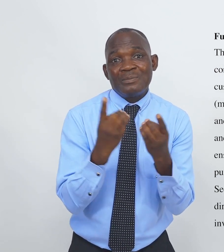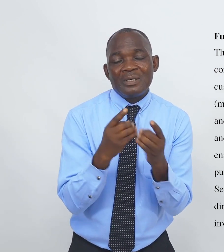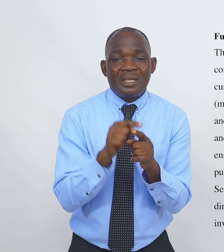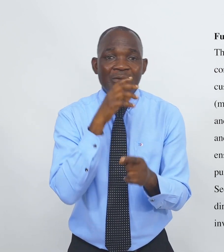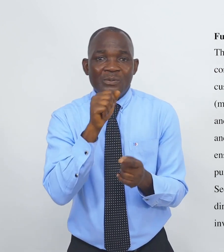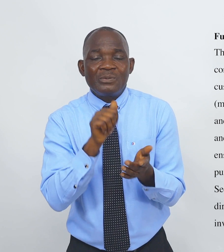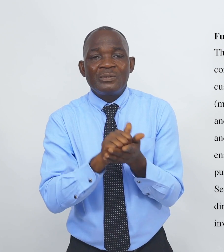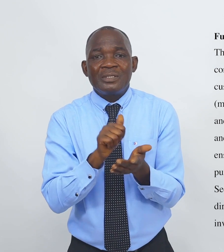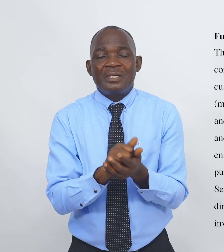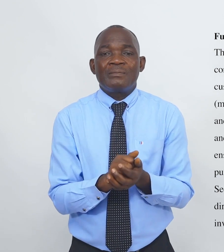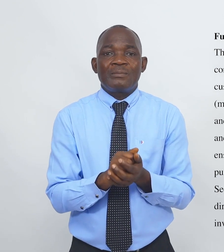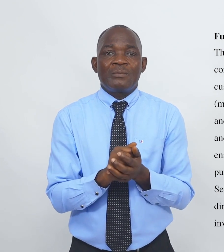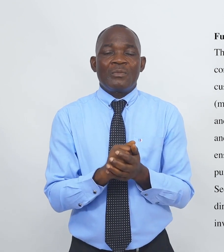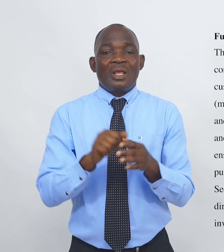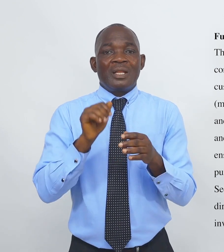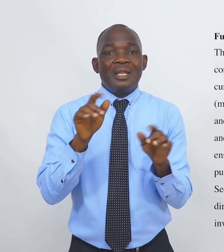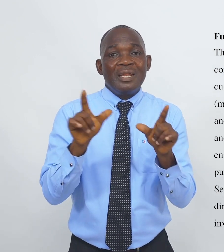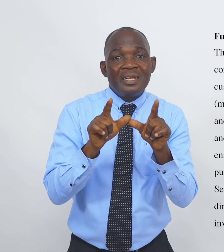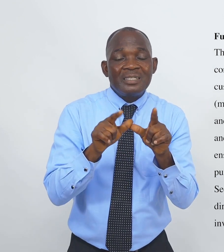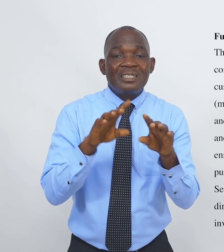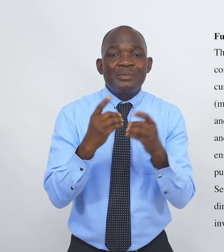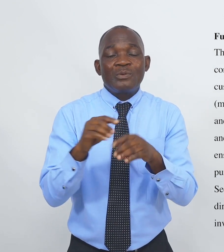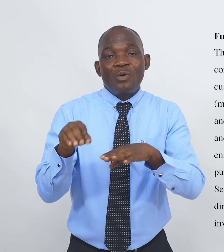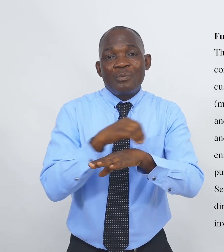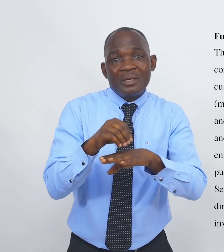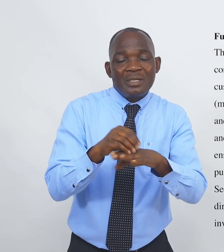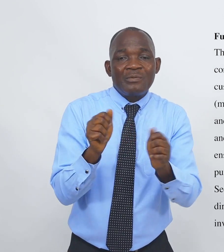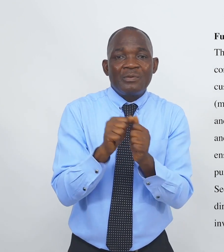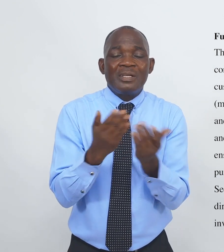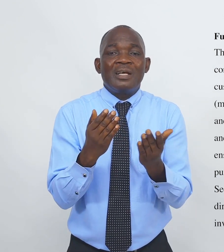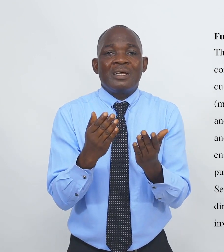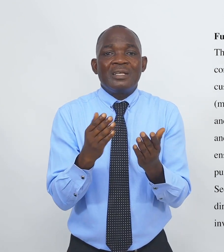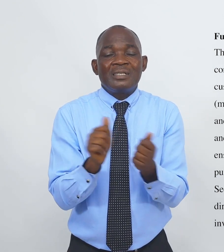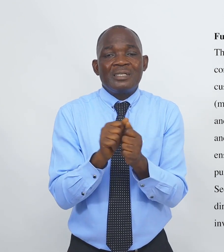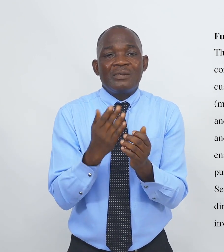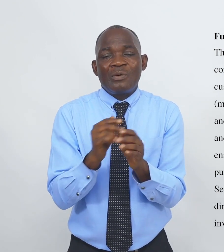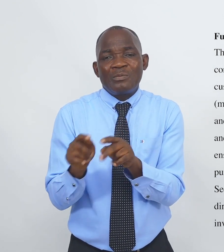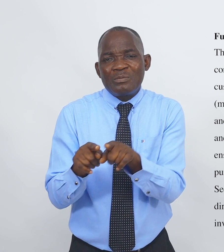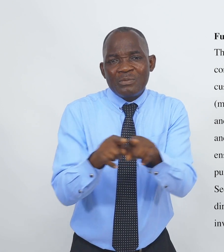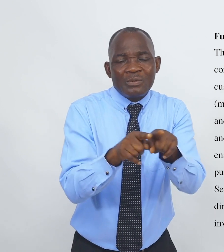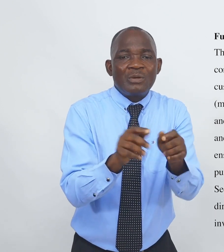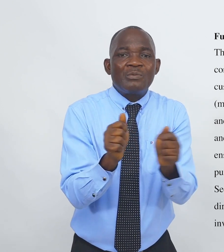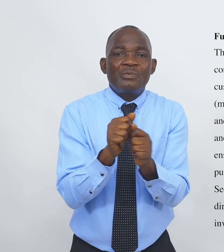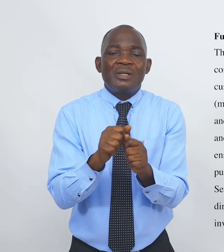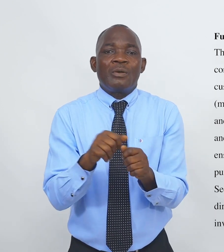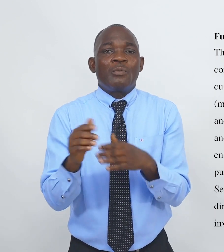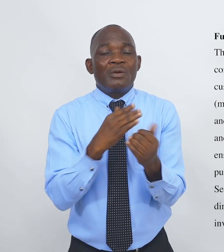that the operations of licensees under its purview are in conformity with laid down securities